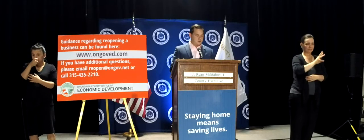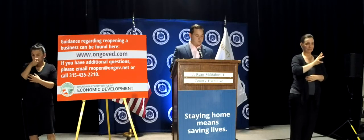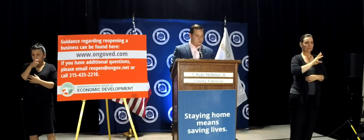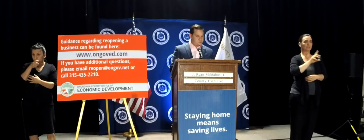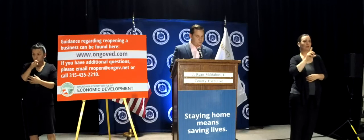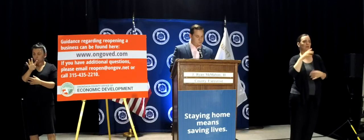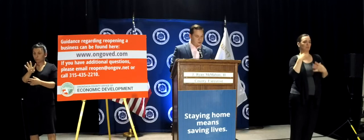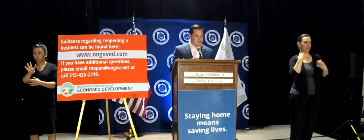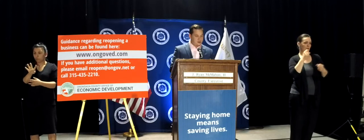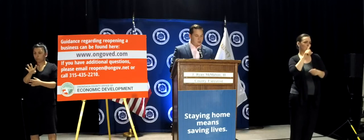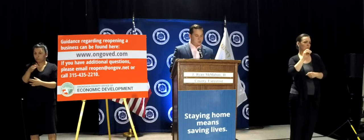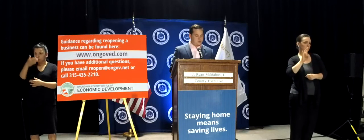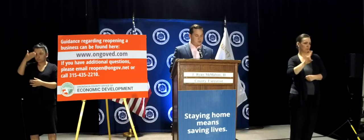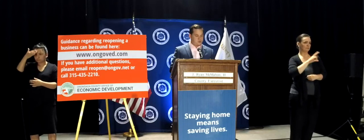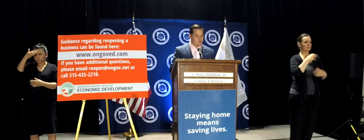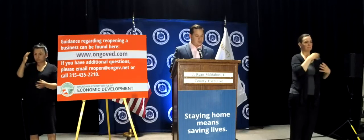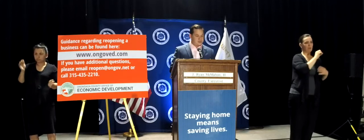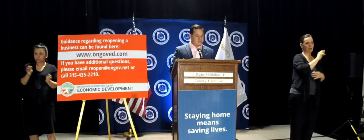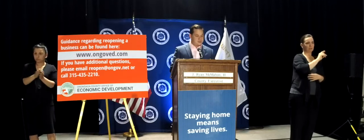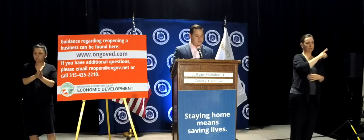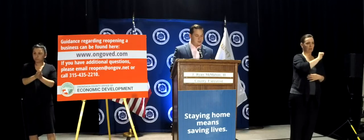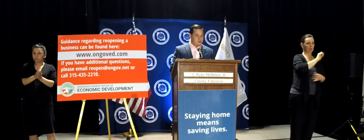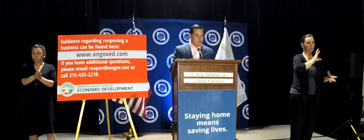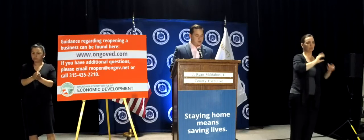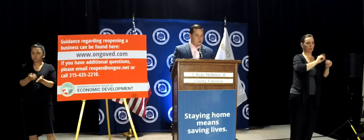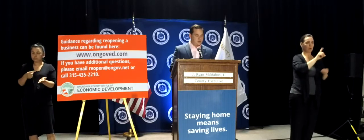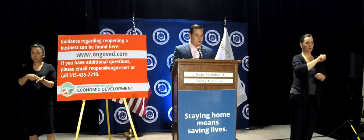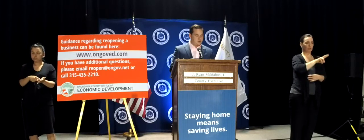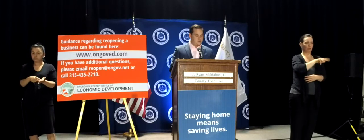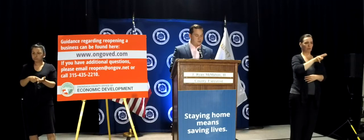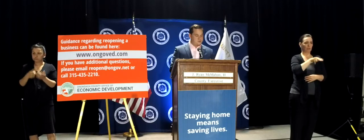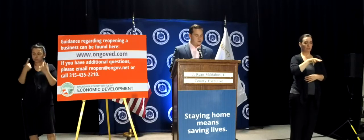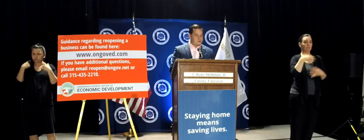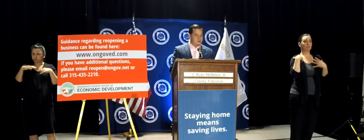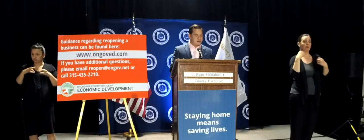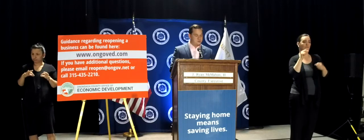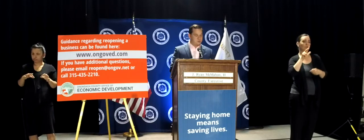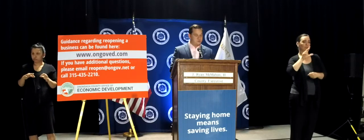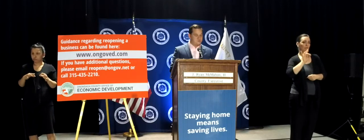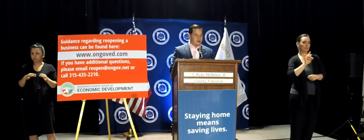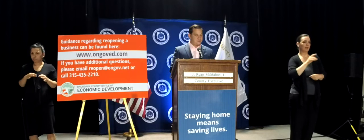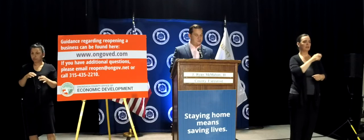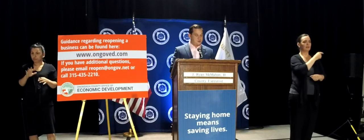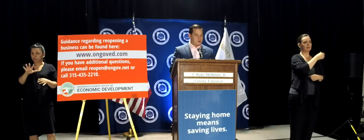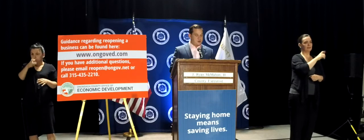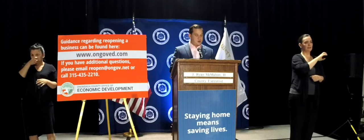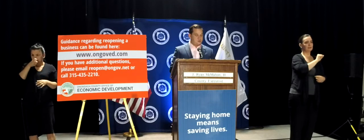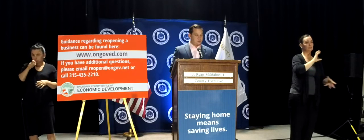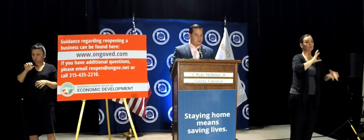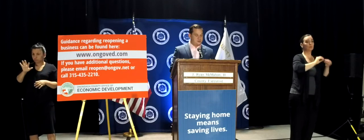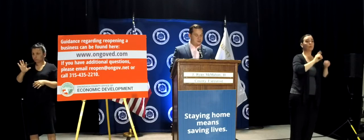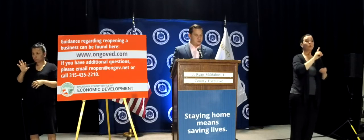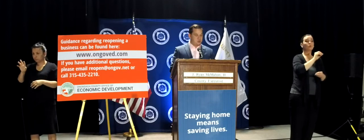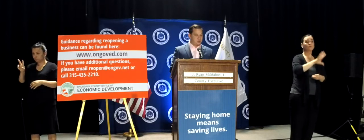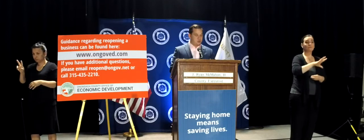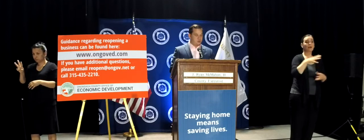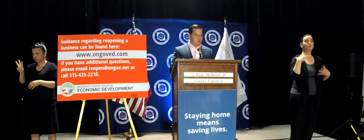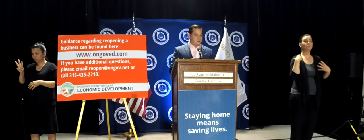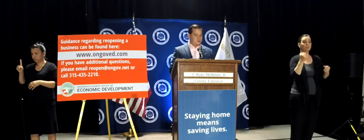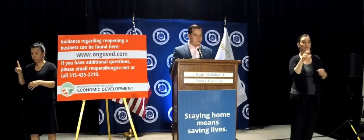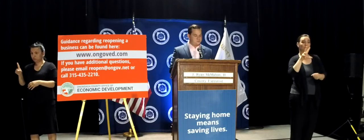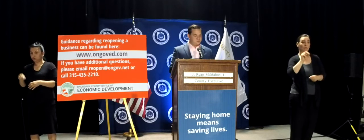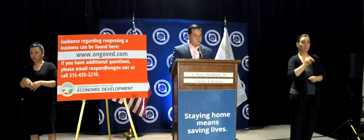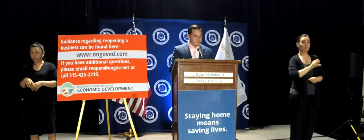107 recoveries. Onondaga, 133 cases, 38 recoveries. Geddes, 105 total cases,